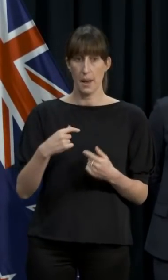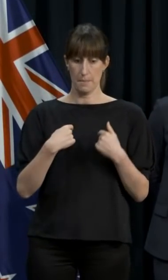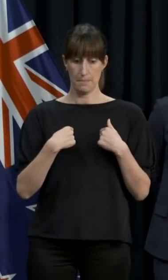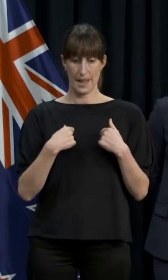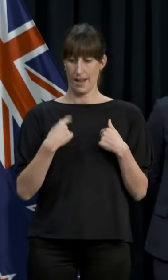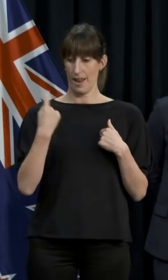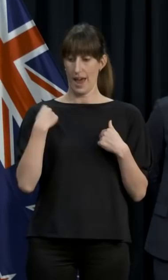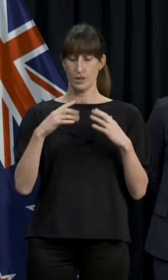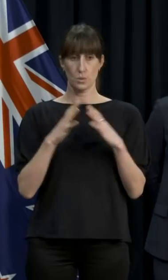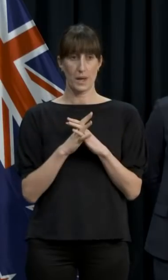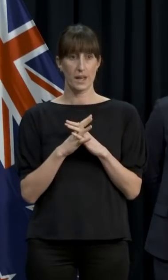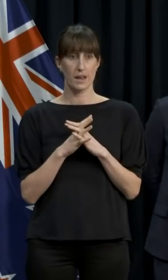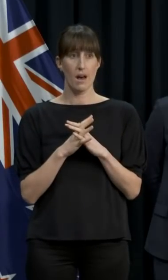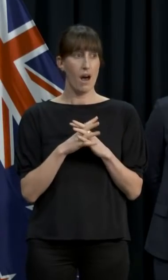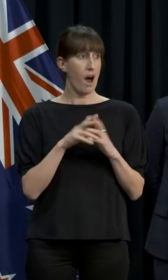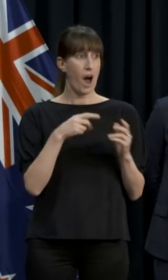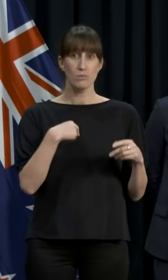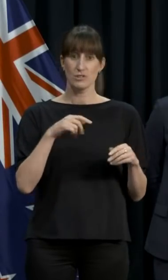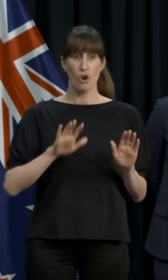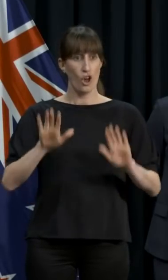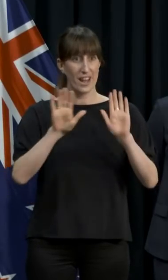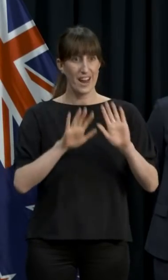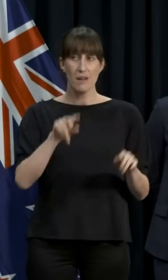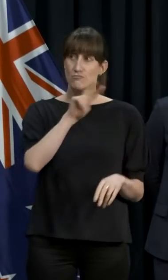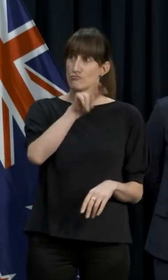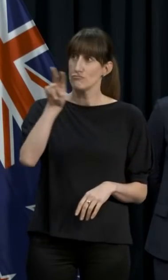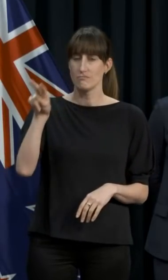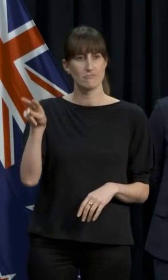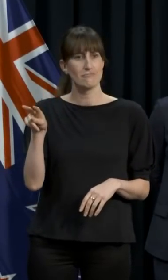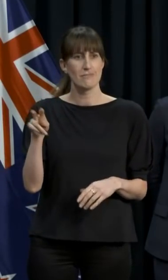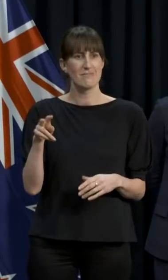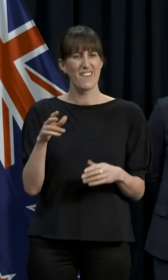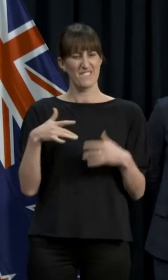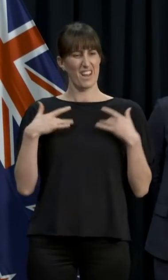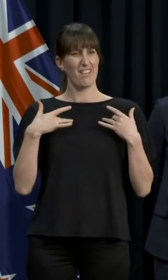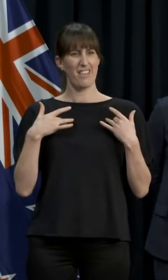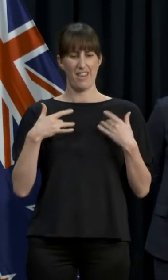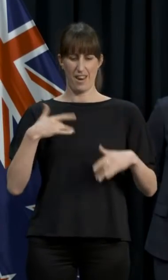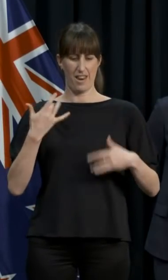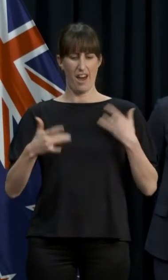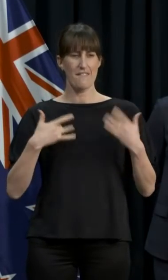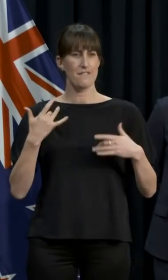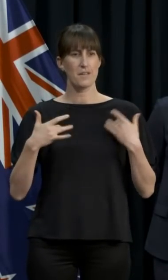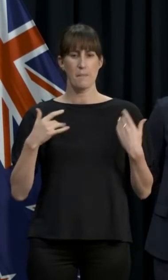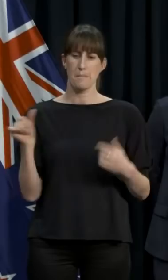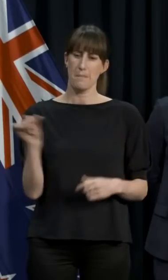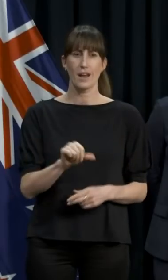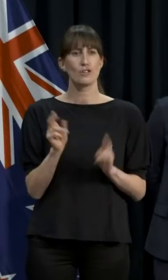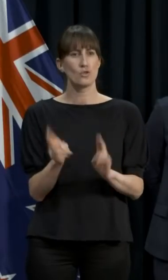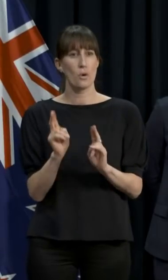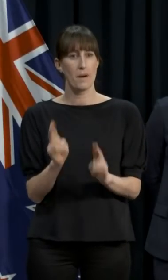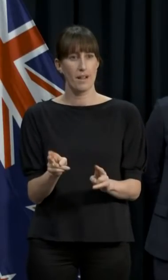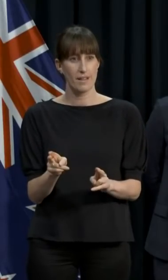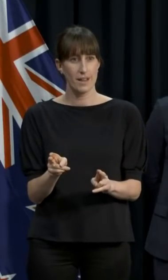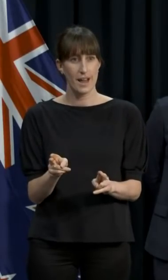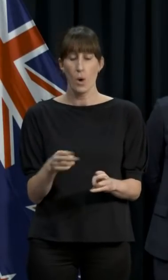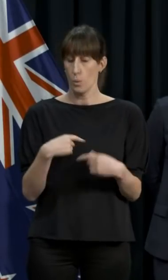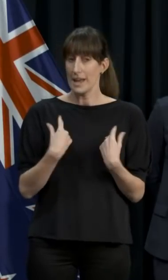feels like life is back to normal in New Zealand. And in that regard, we are very fortunate. However, as you will have